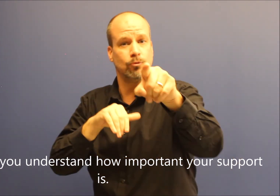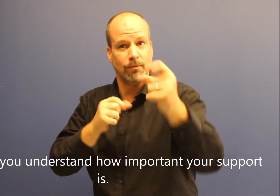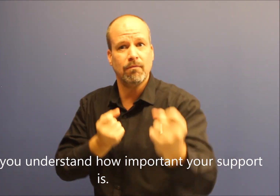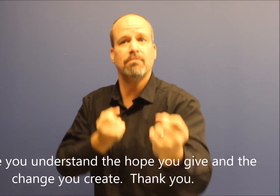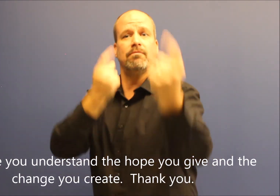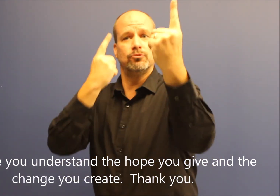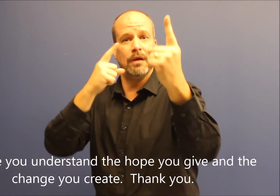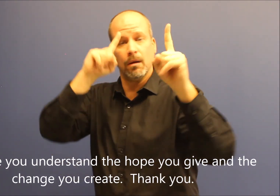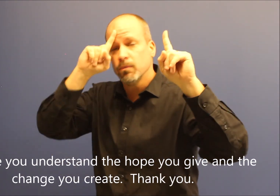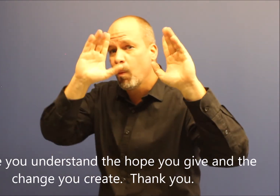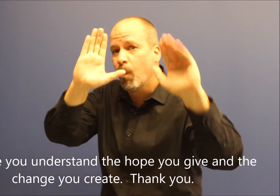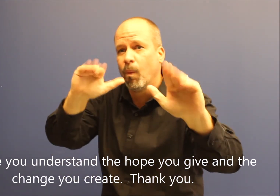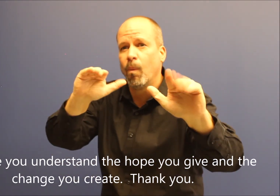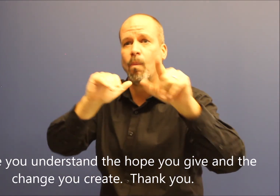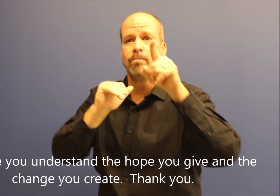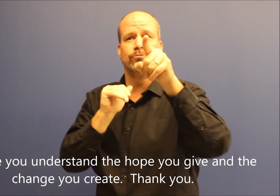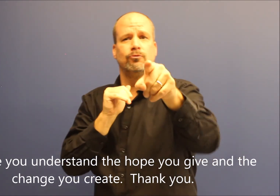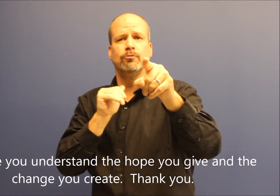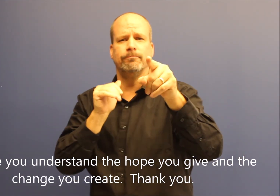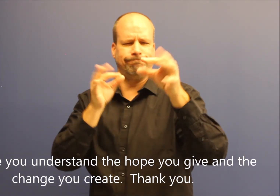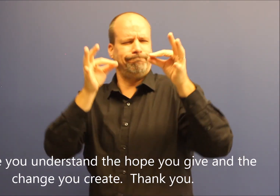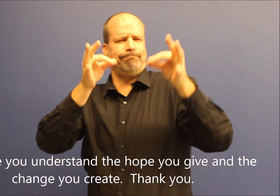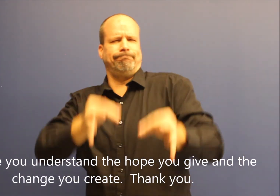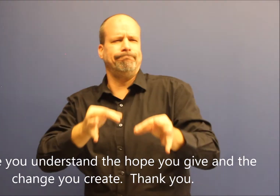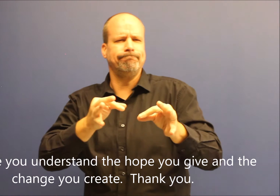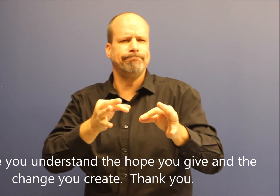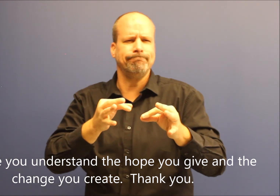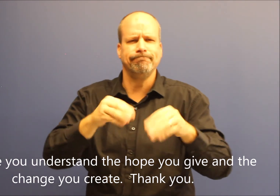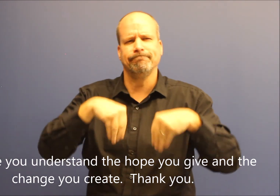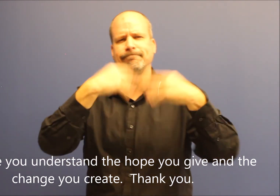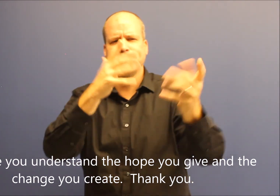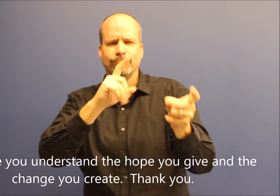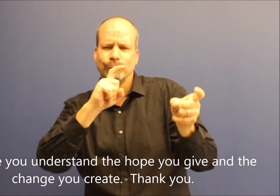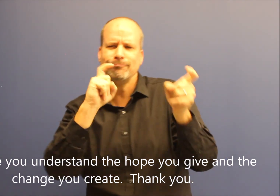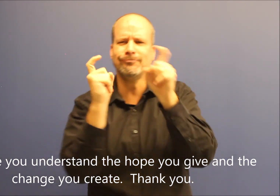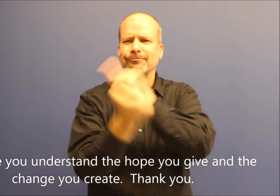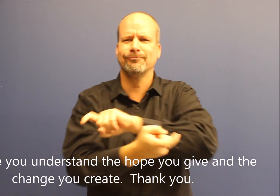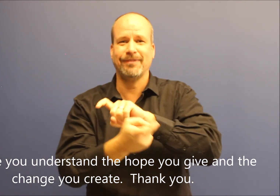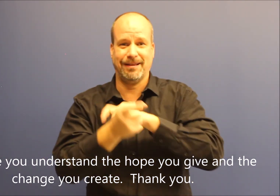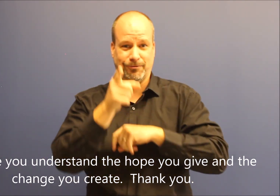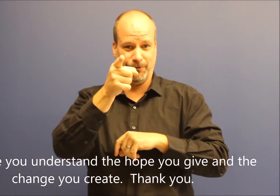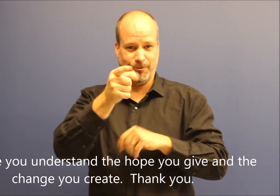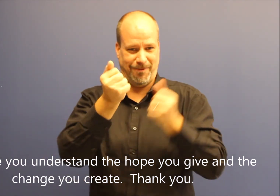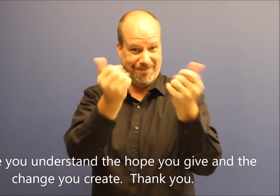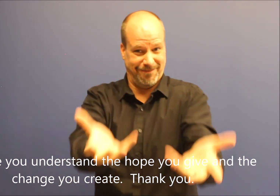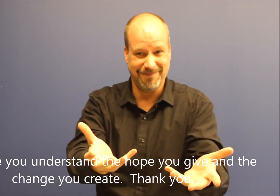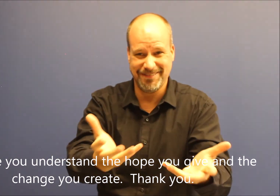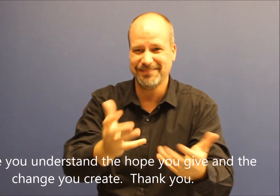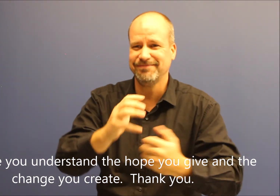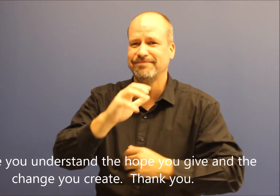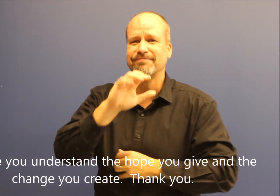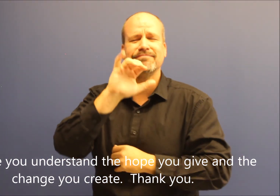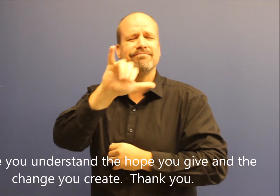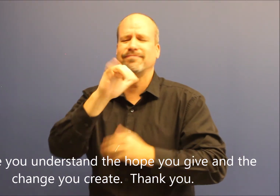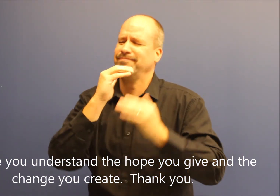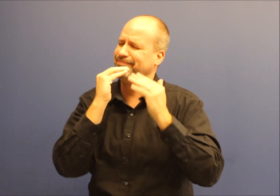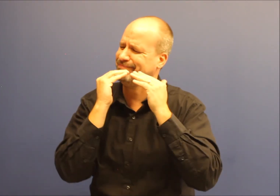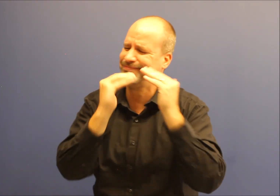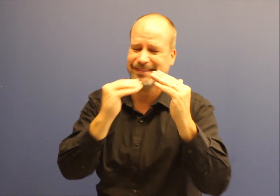We hope you understand the hope you give and the change you create. Thank